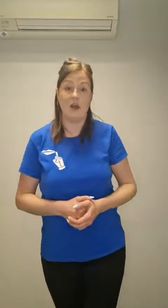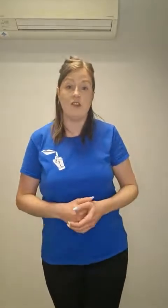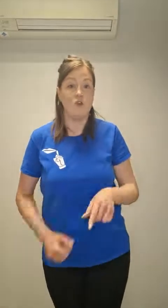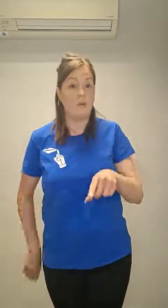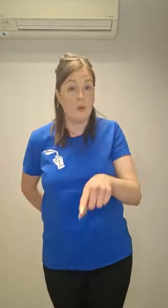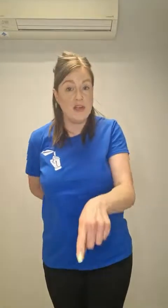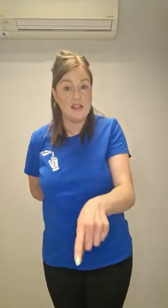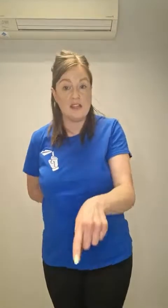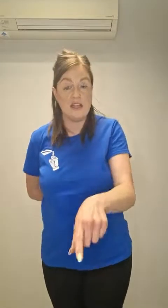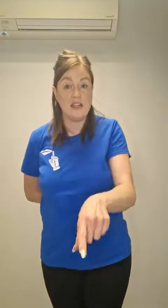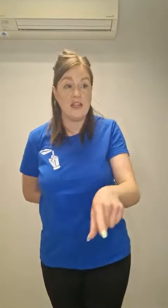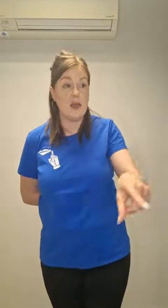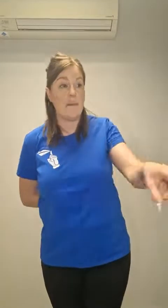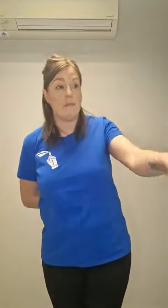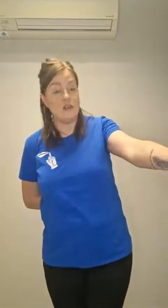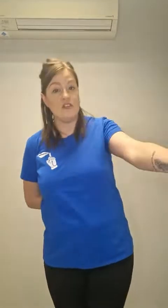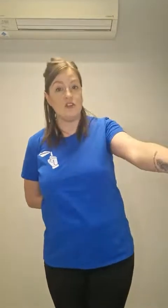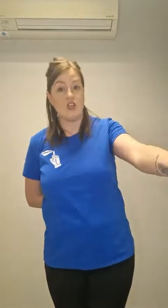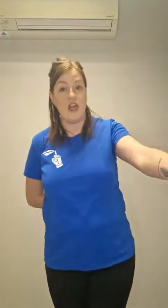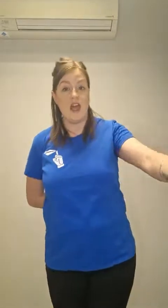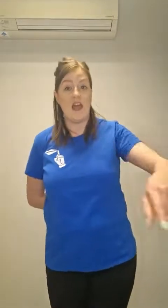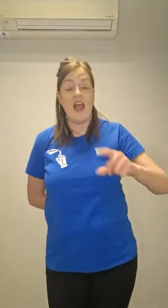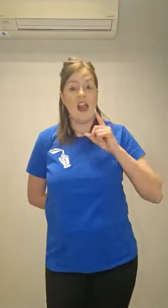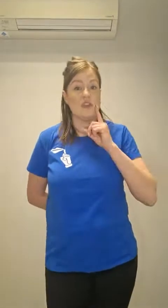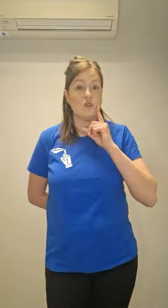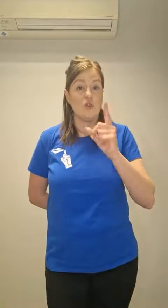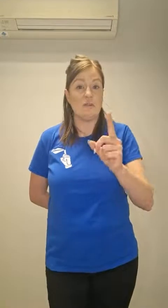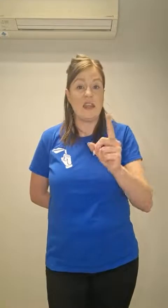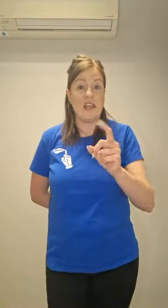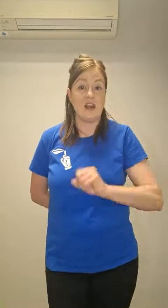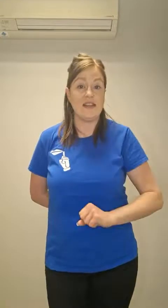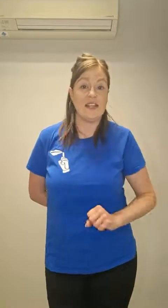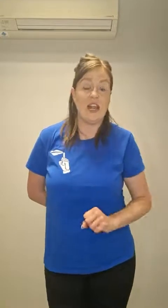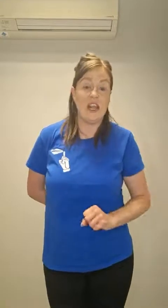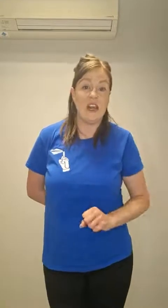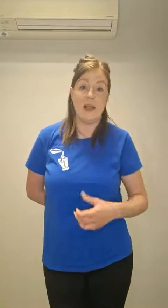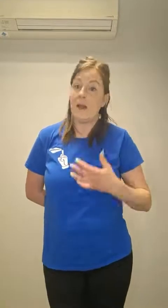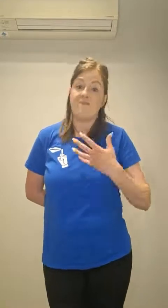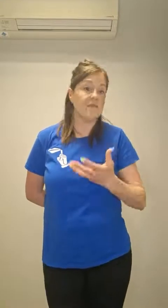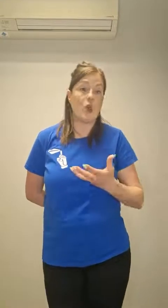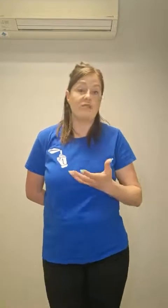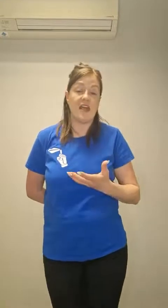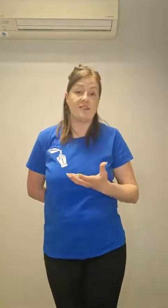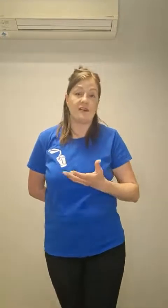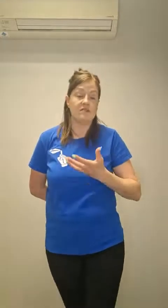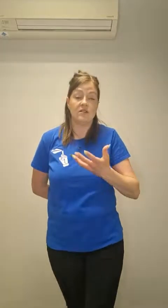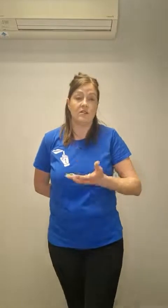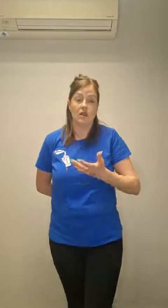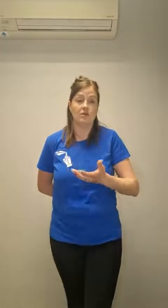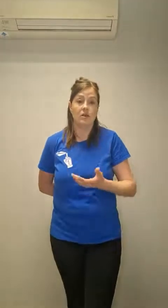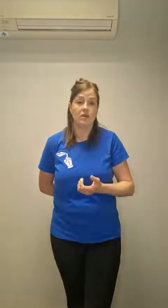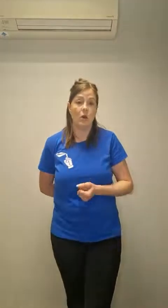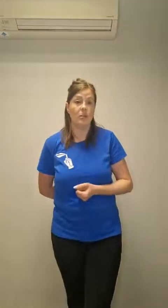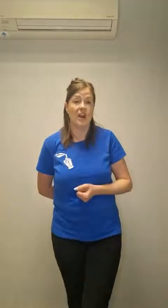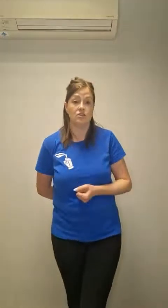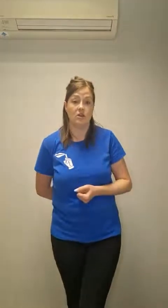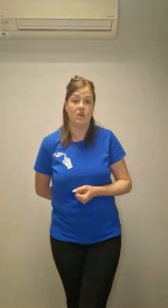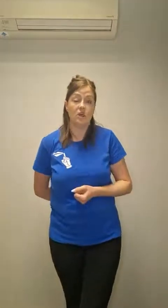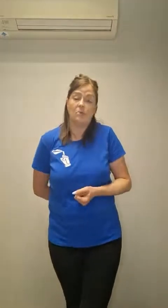You can point to the teddy, point to the chair, and as long as you speak it nice and clearly, the context and, you know, comprehension